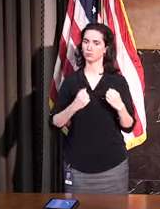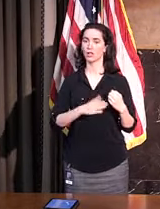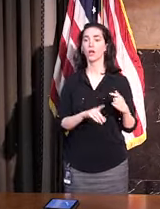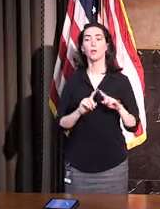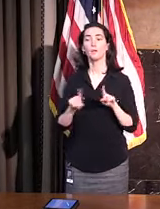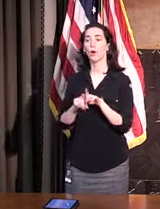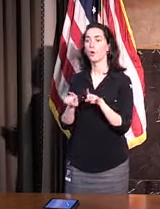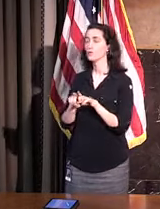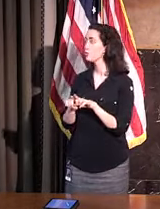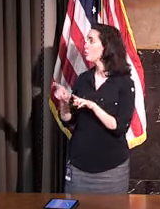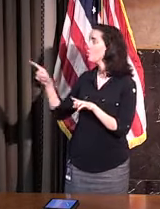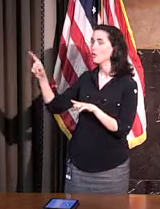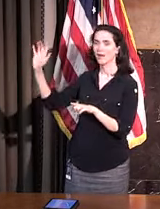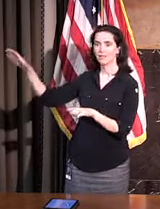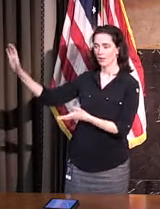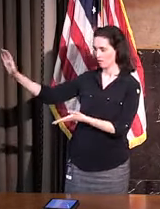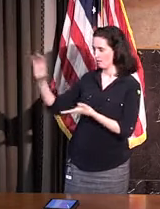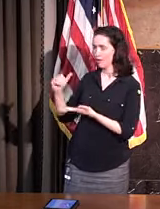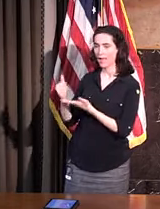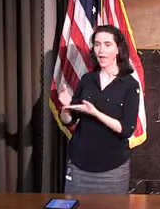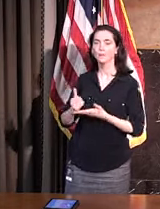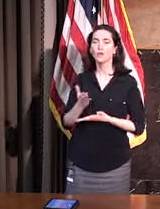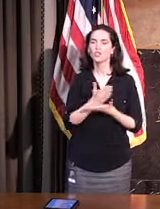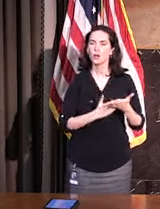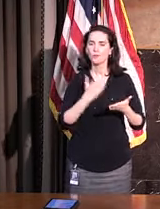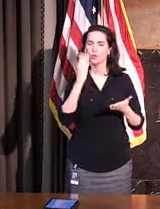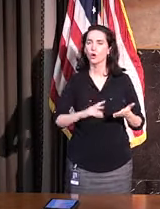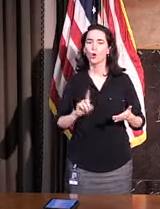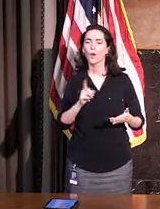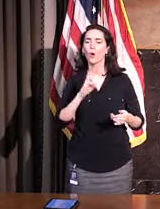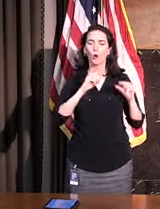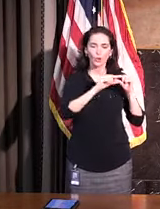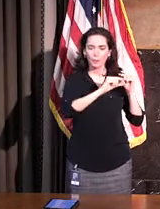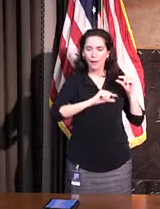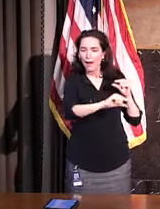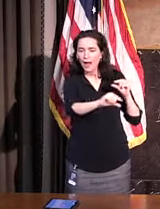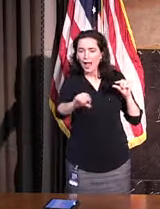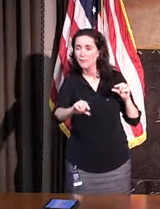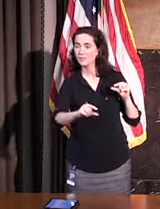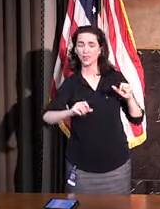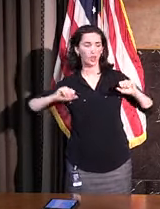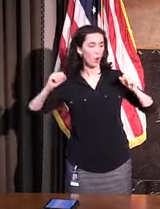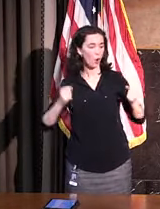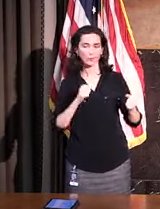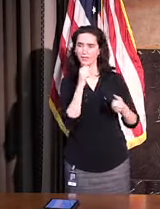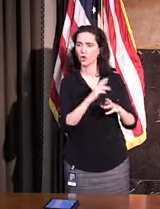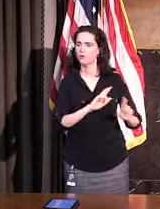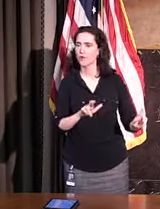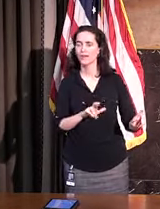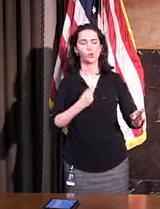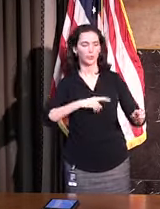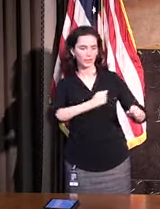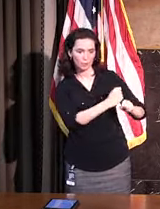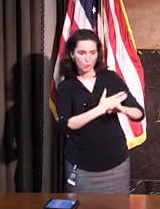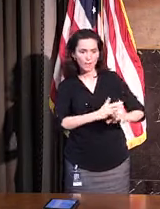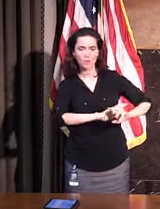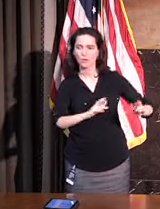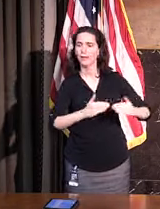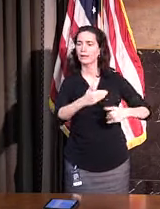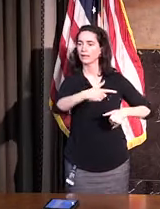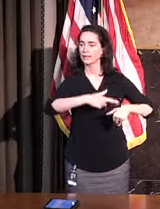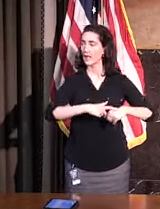in terms of winterizing some of our water systems, for example, depending on the level of assistance that we actually get